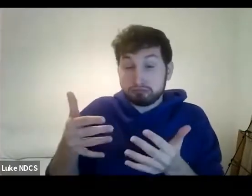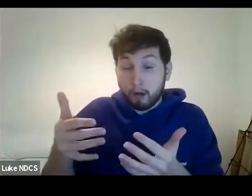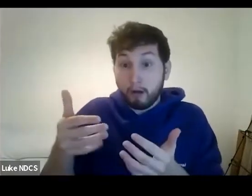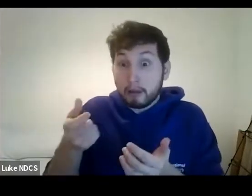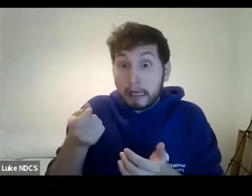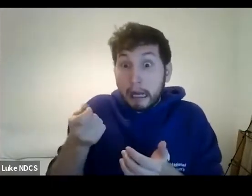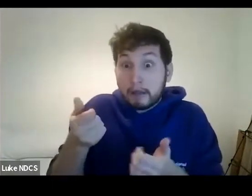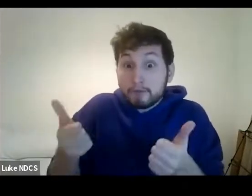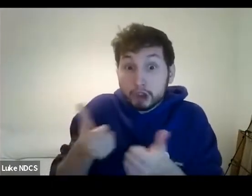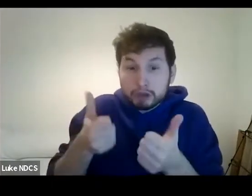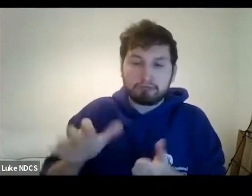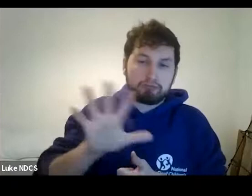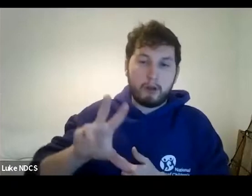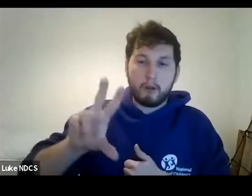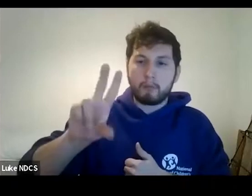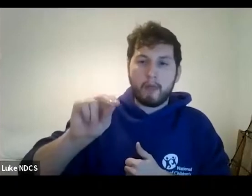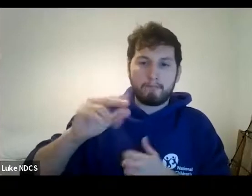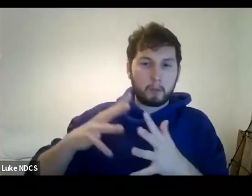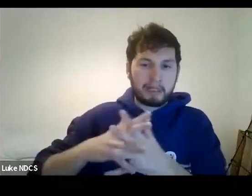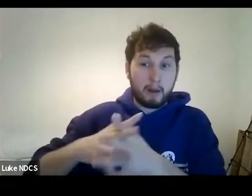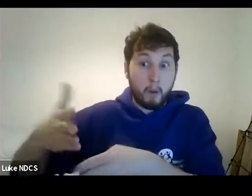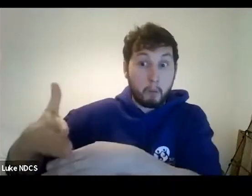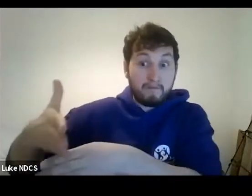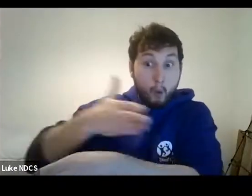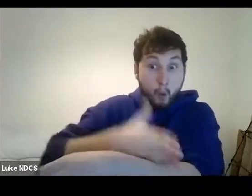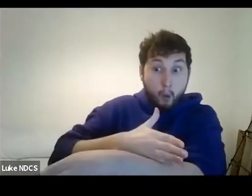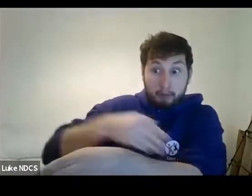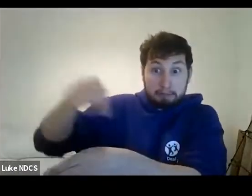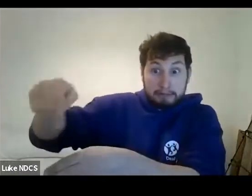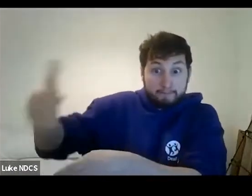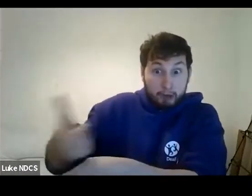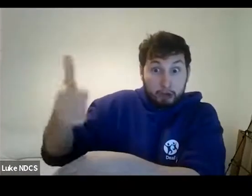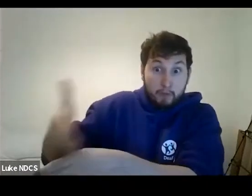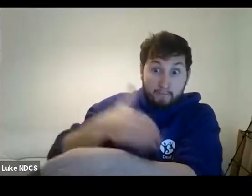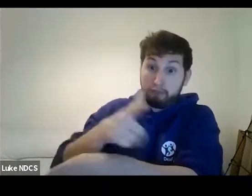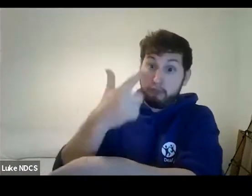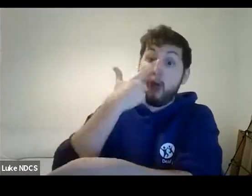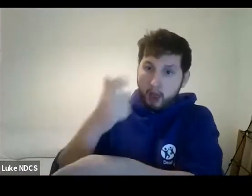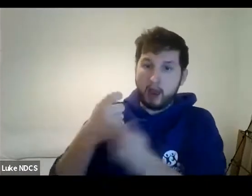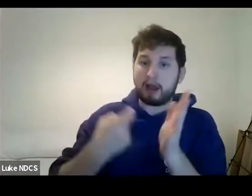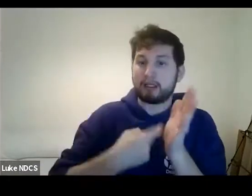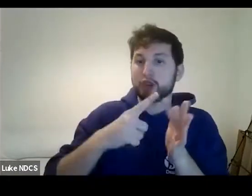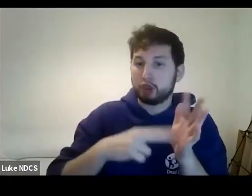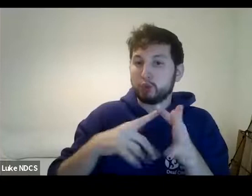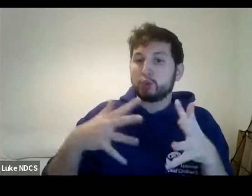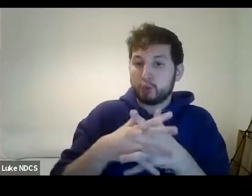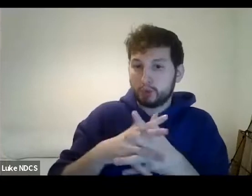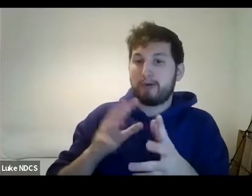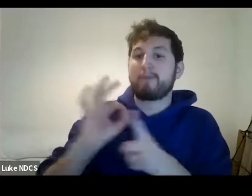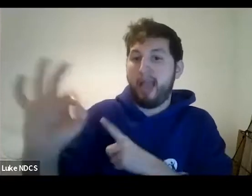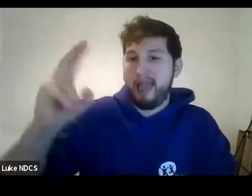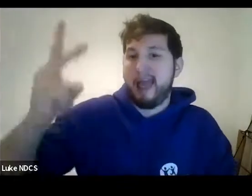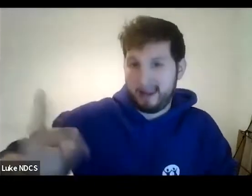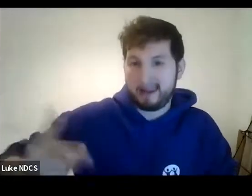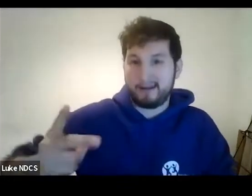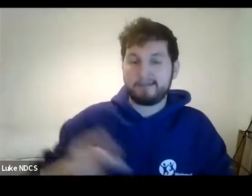depend. When you get towards the end of that award, you can apply for it to be renewed 12